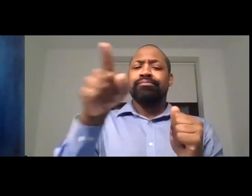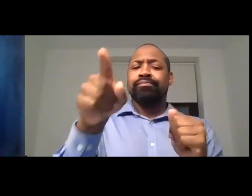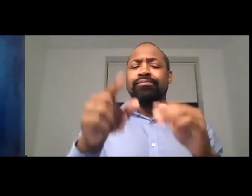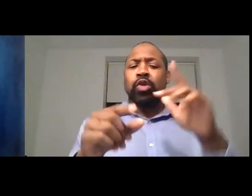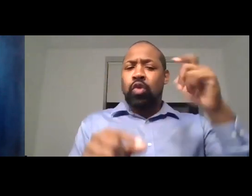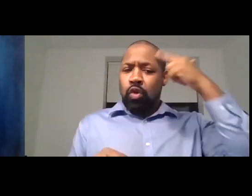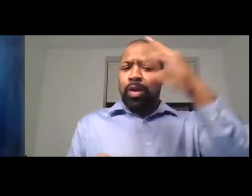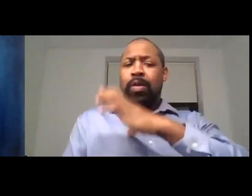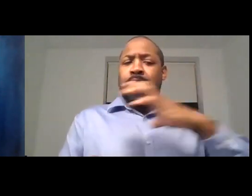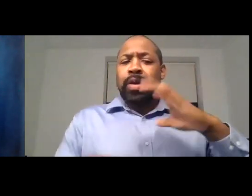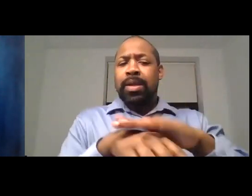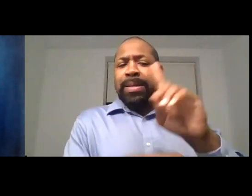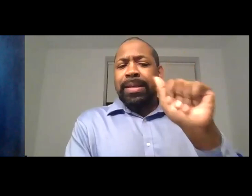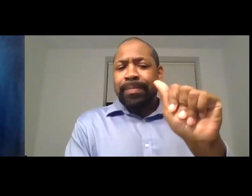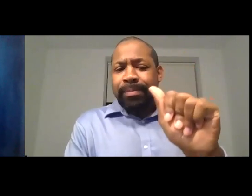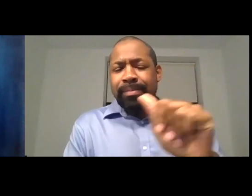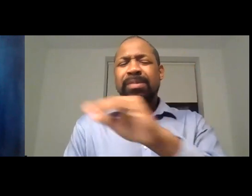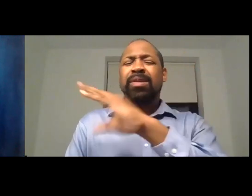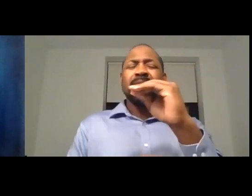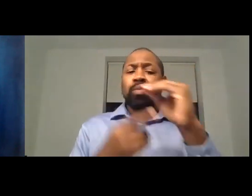Department of Health